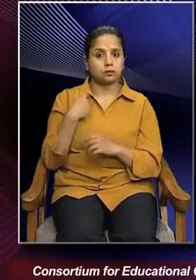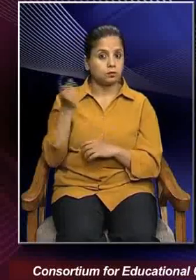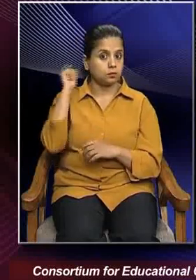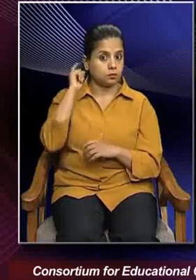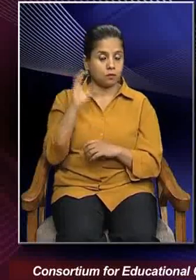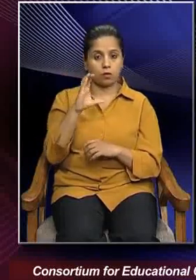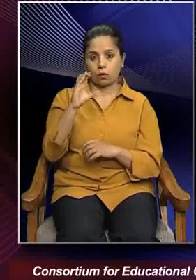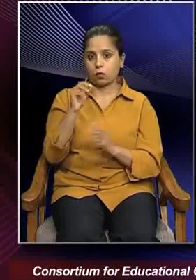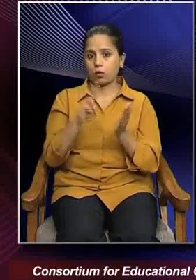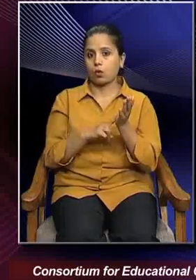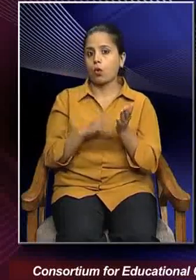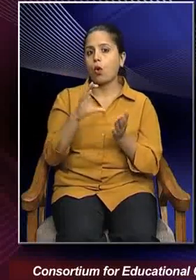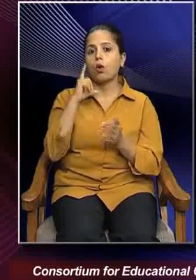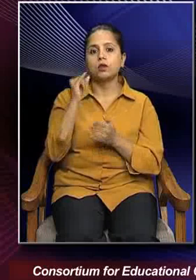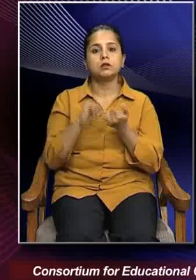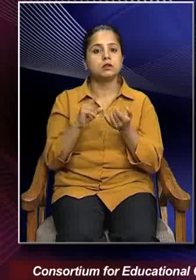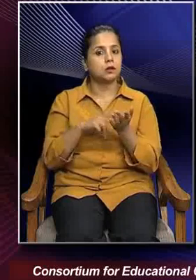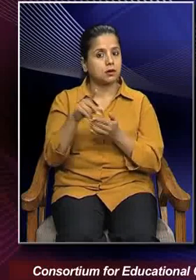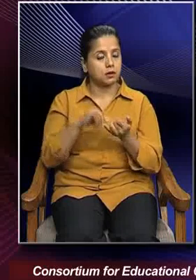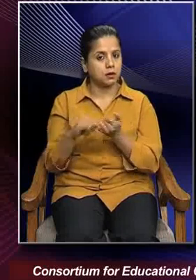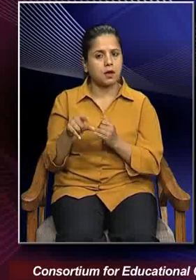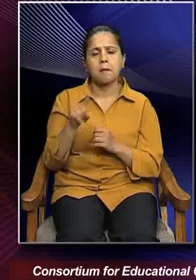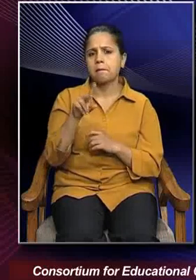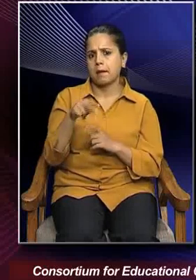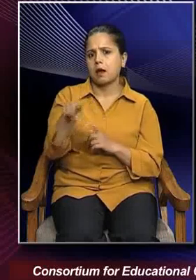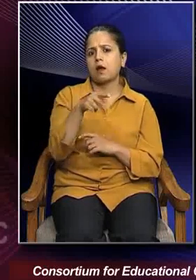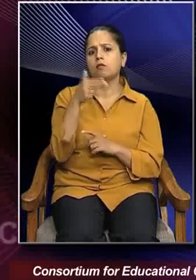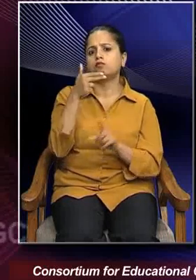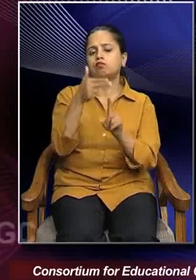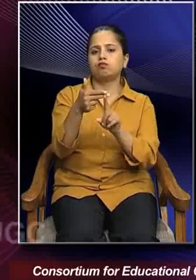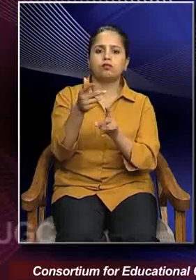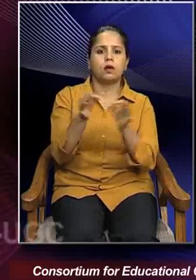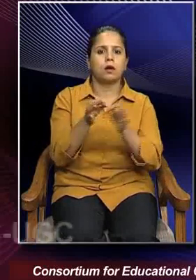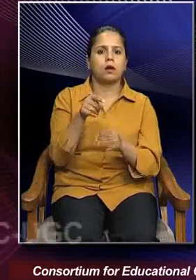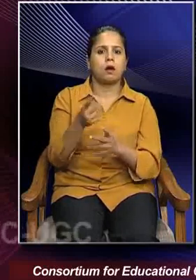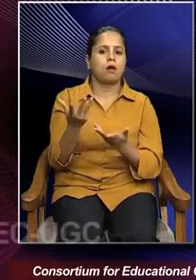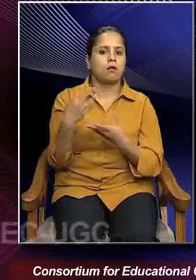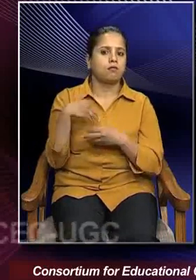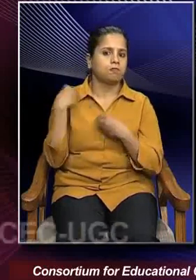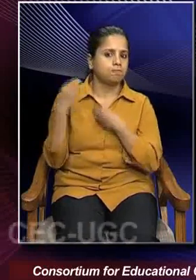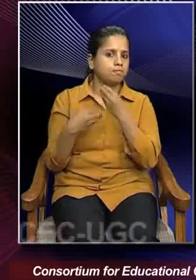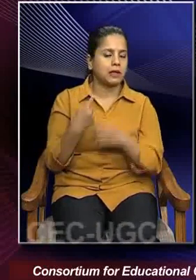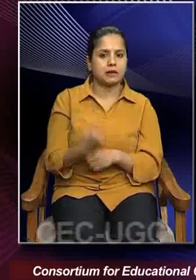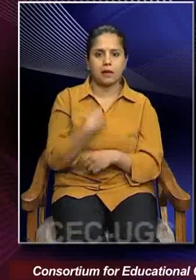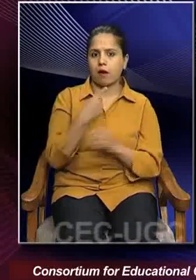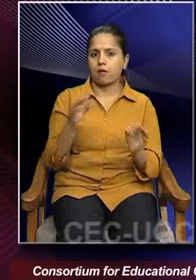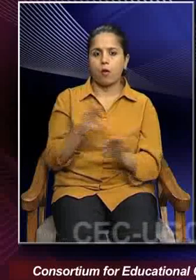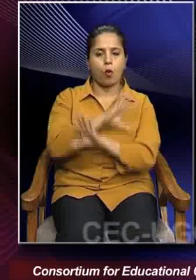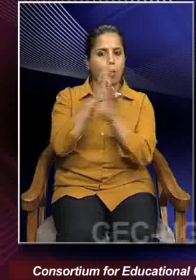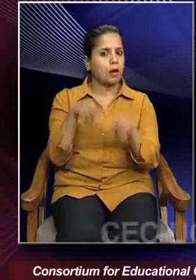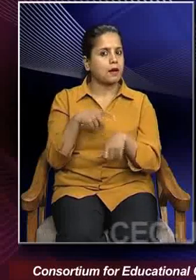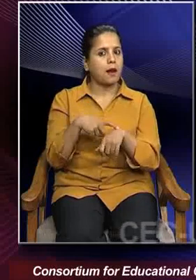Consciousness is regarded as just mentioned that it's not, inherent into the self at all